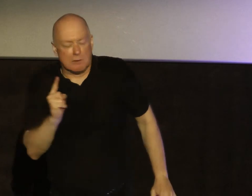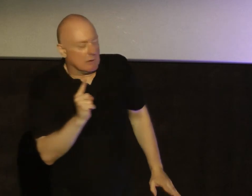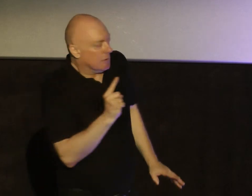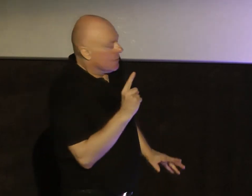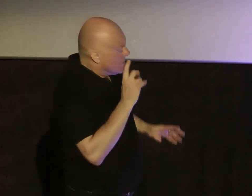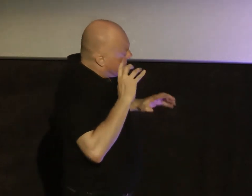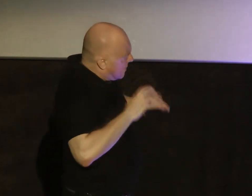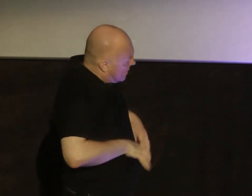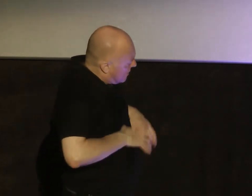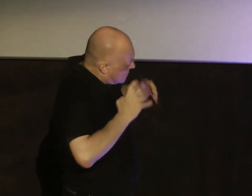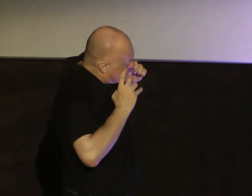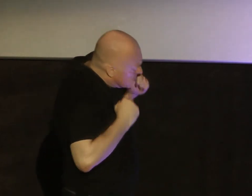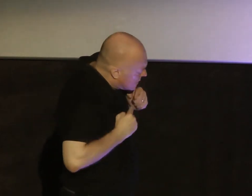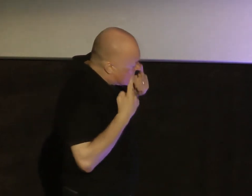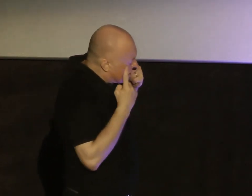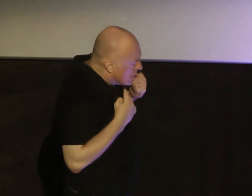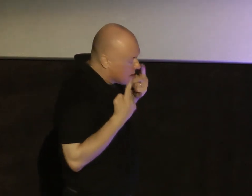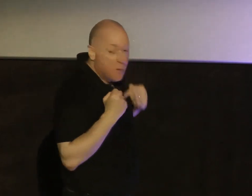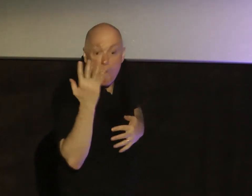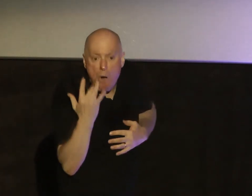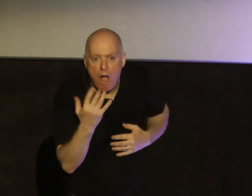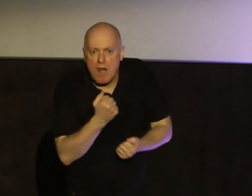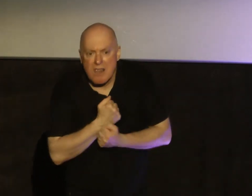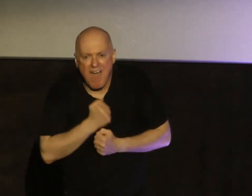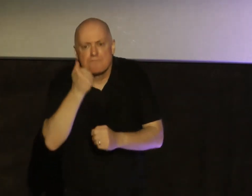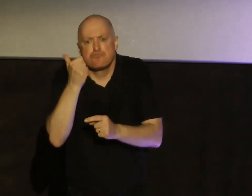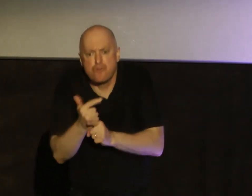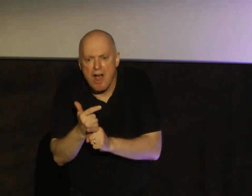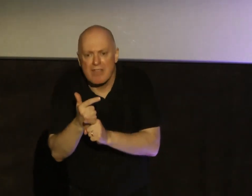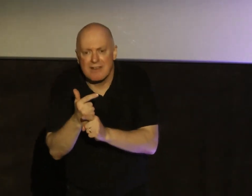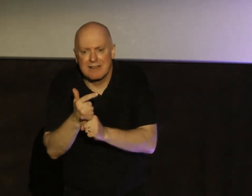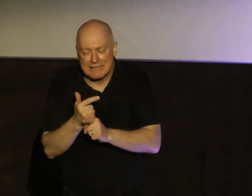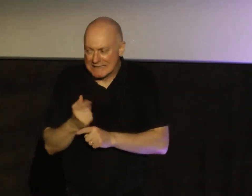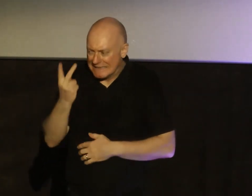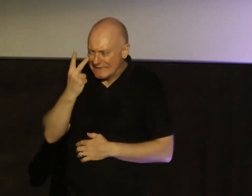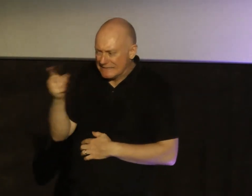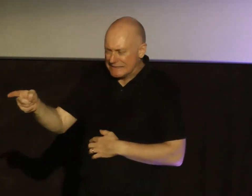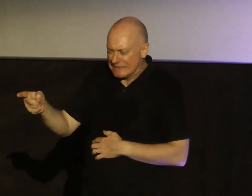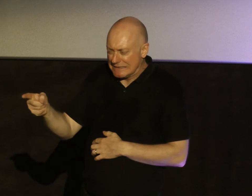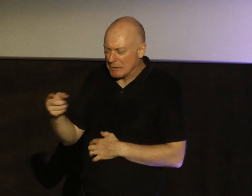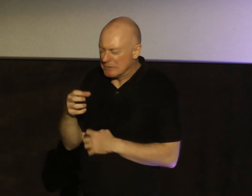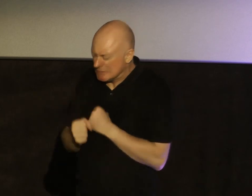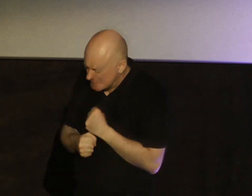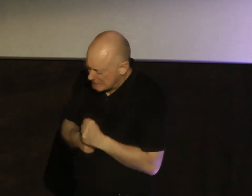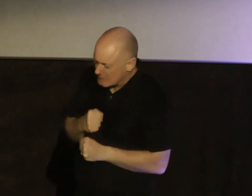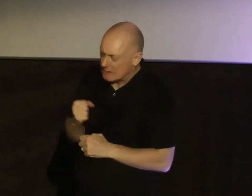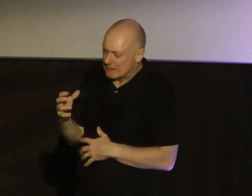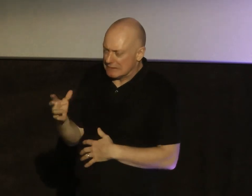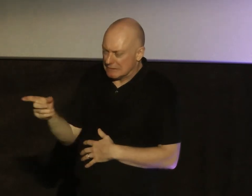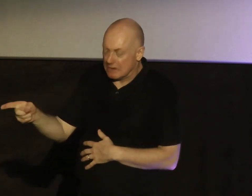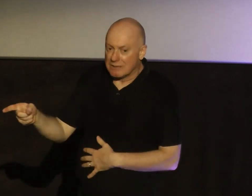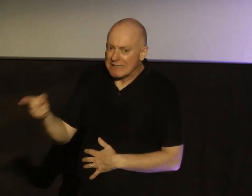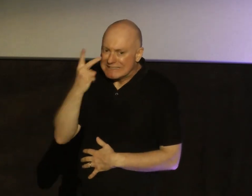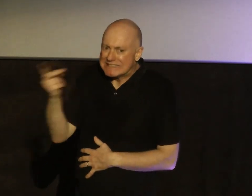He starts to weep because he loves his brothers, and he sees the turmoil they're in. This relationship, loved ones, is